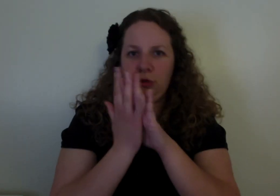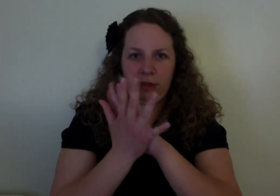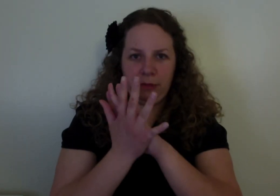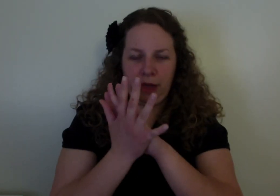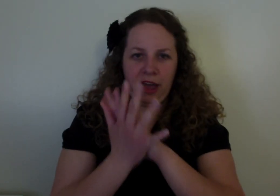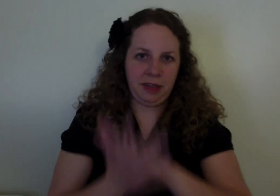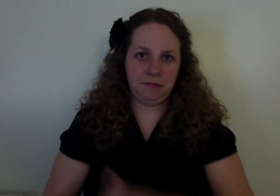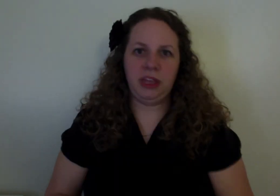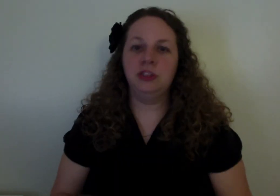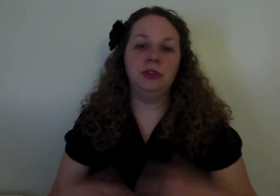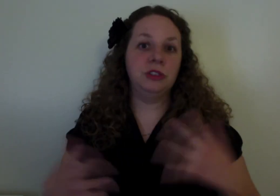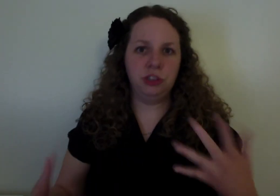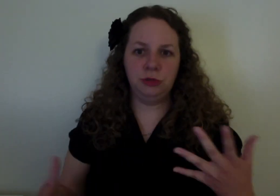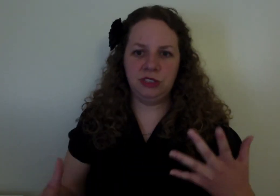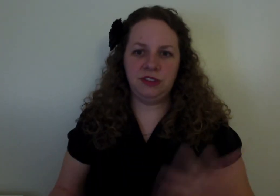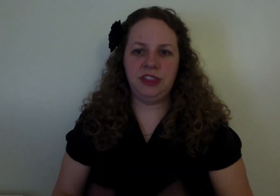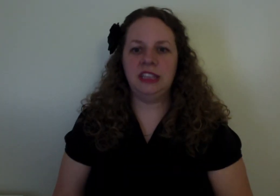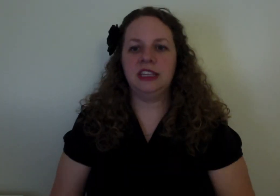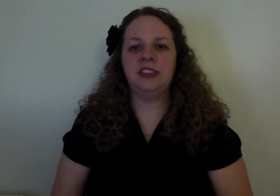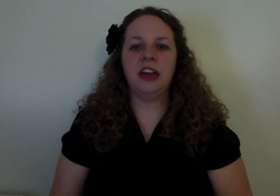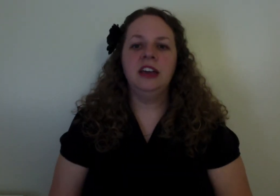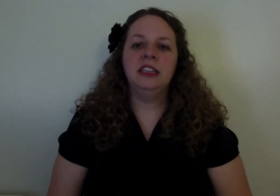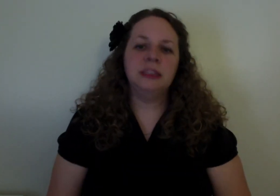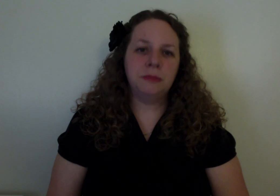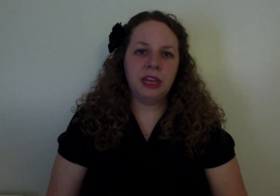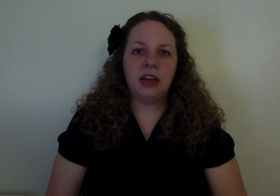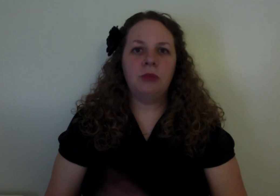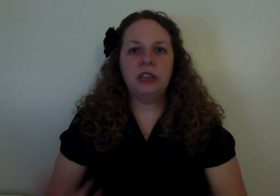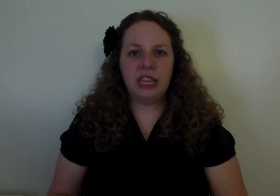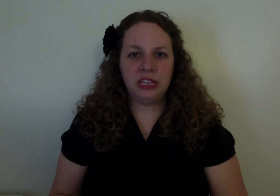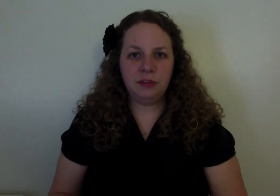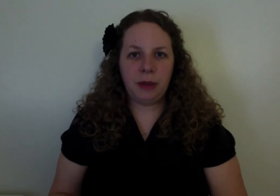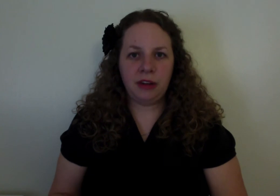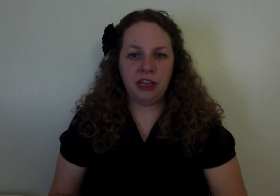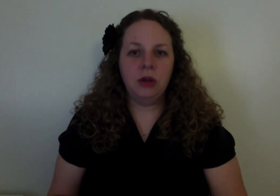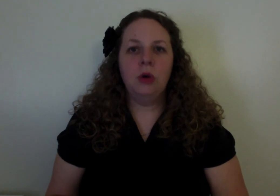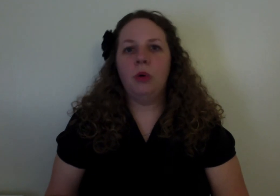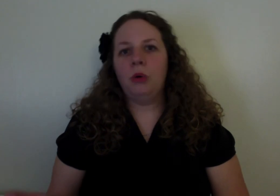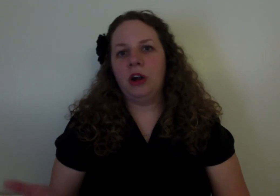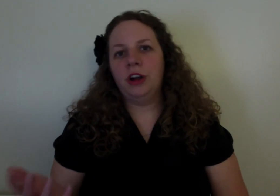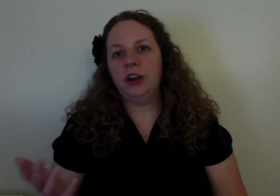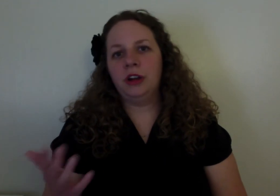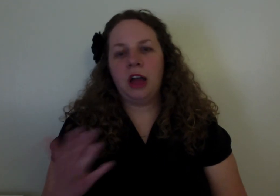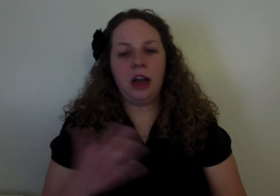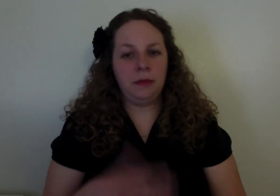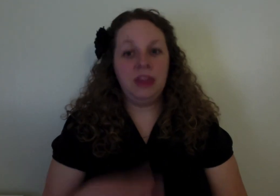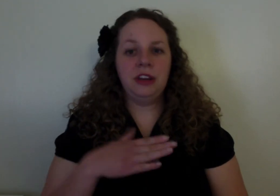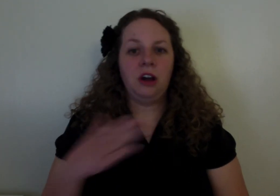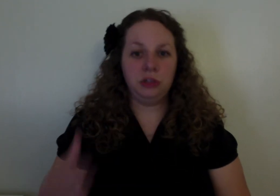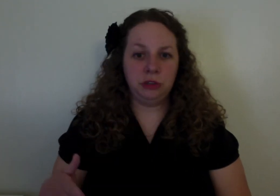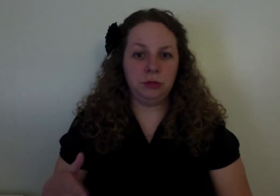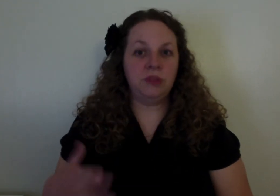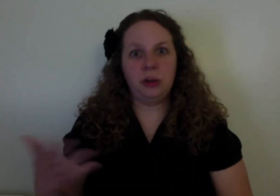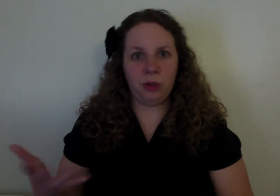going by. Okay, so you can use different things like that. One negative about it, or and then also provide what you do